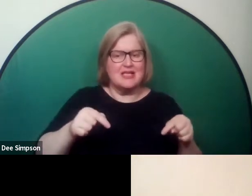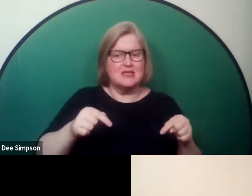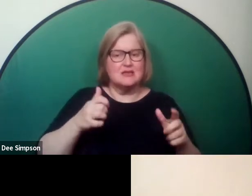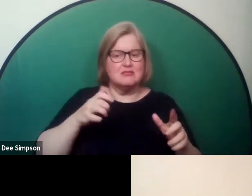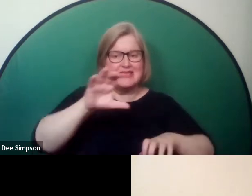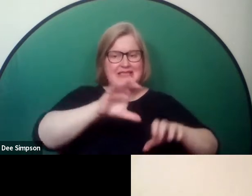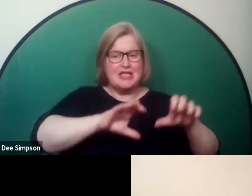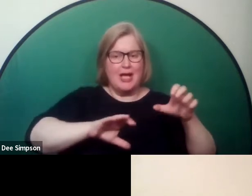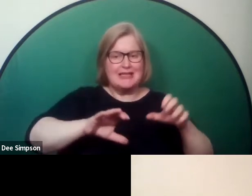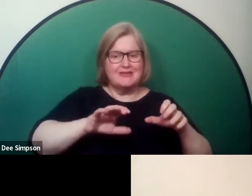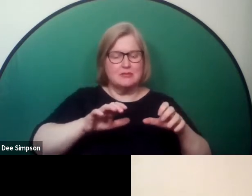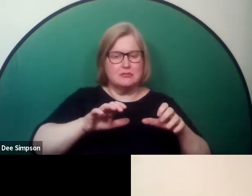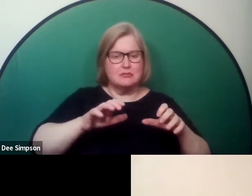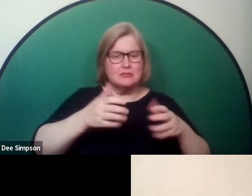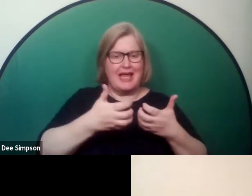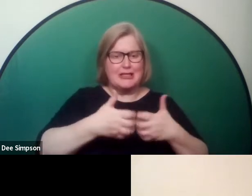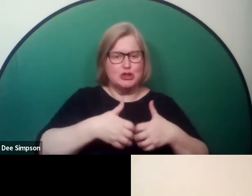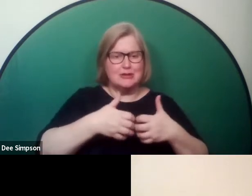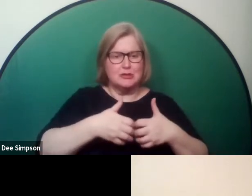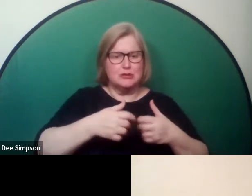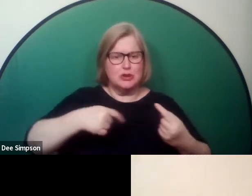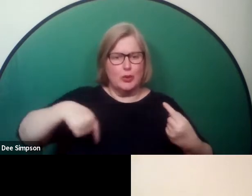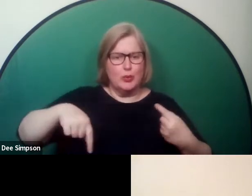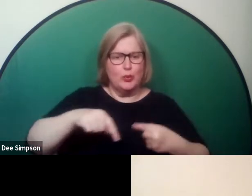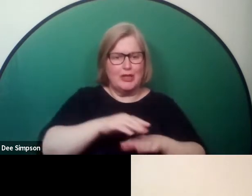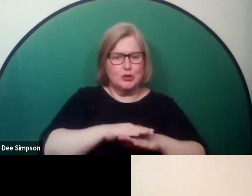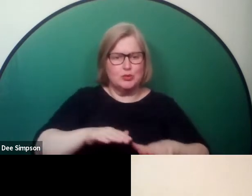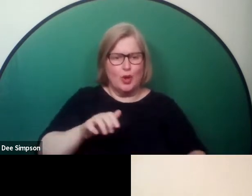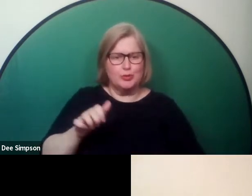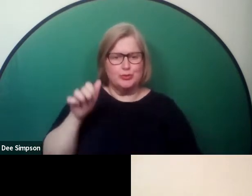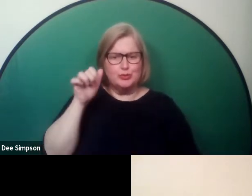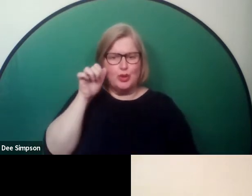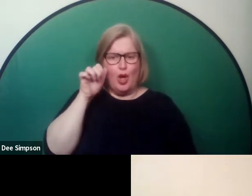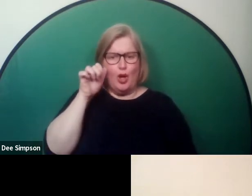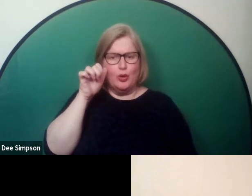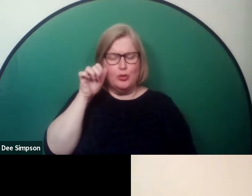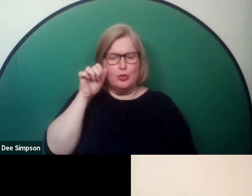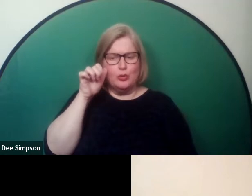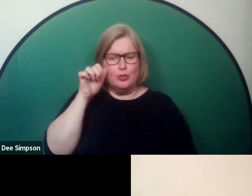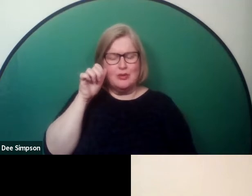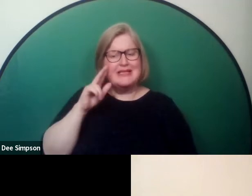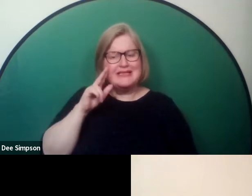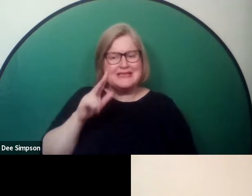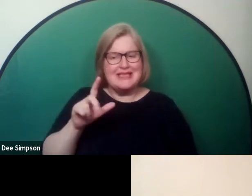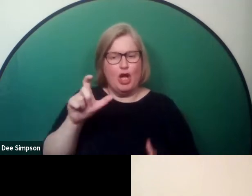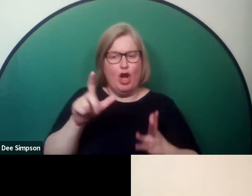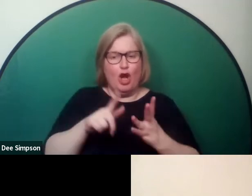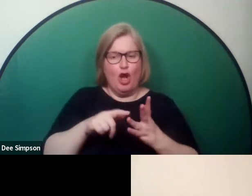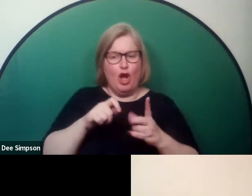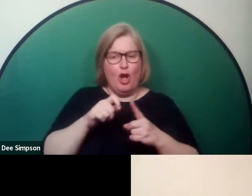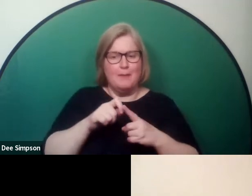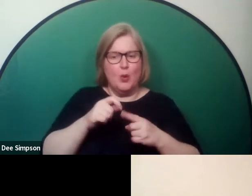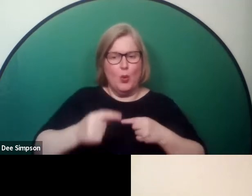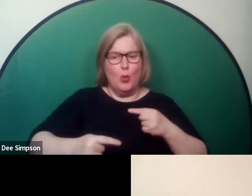not know. These are common things that come, and you will see that at COP all the time, that this